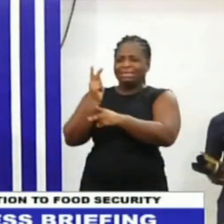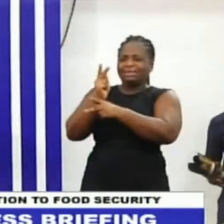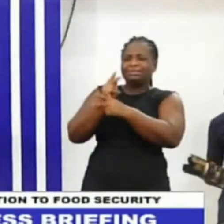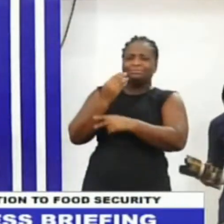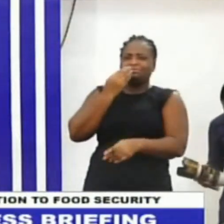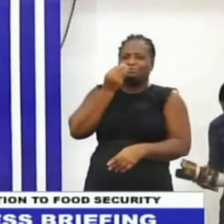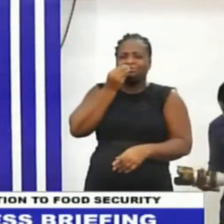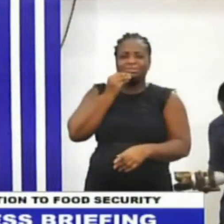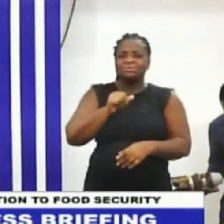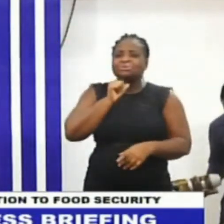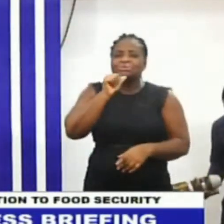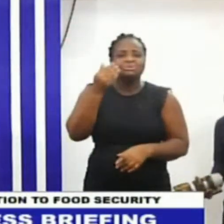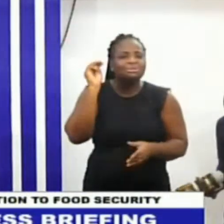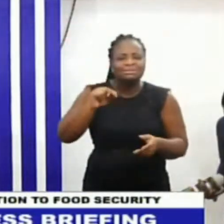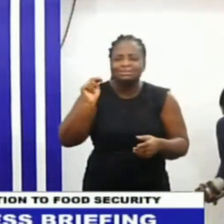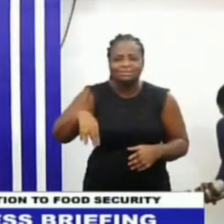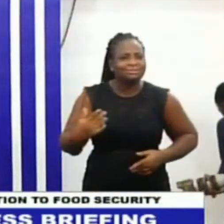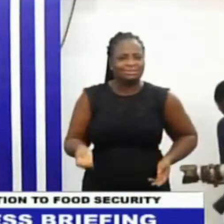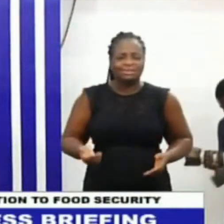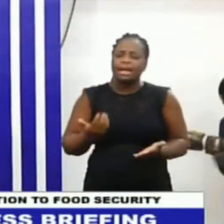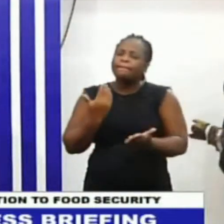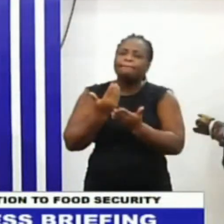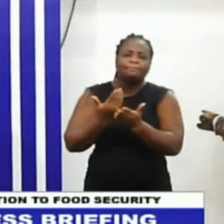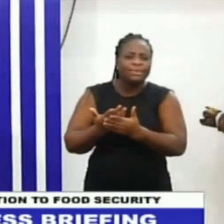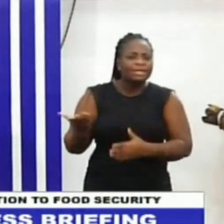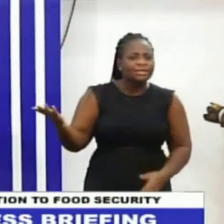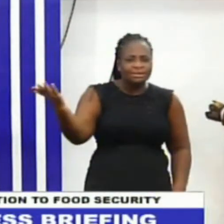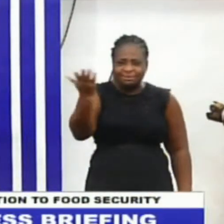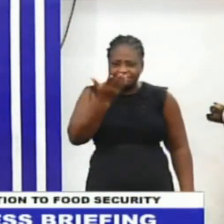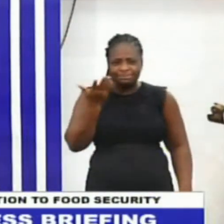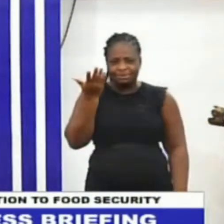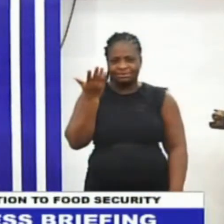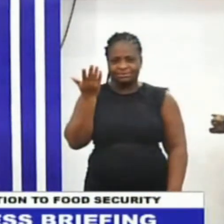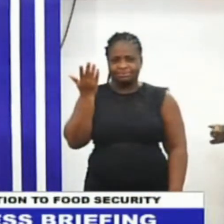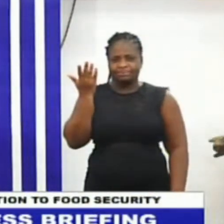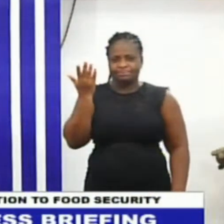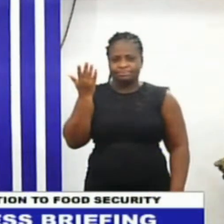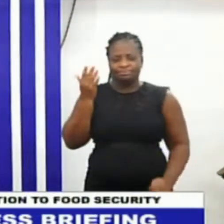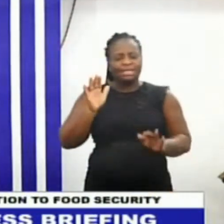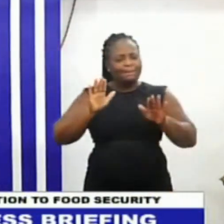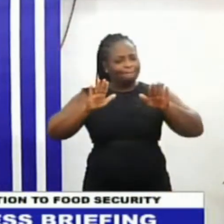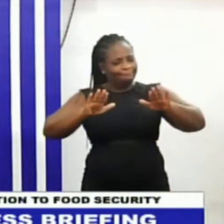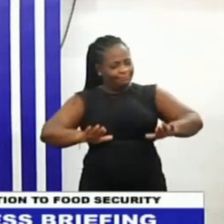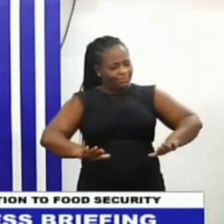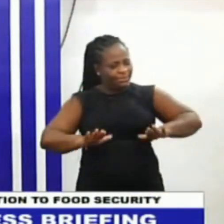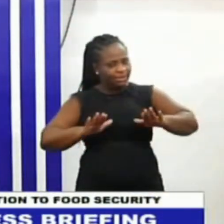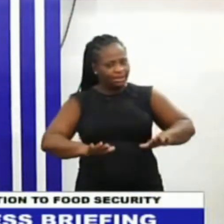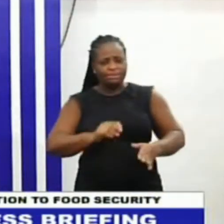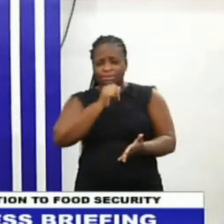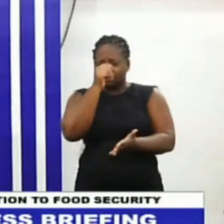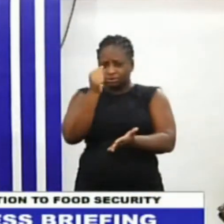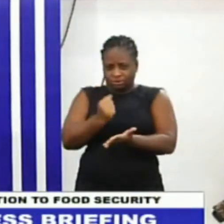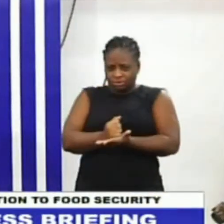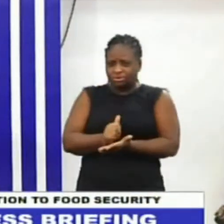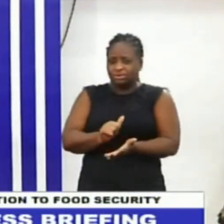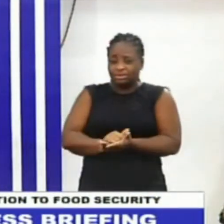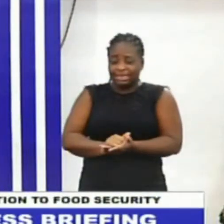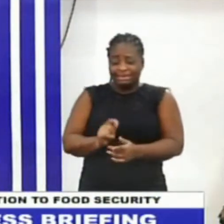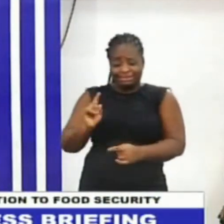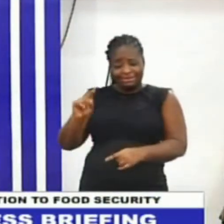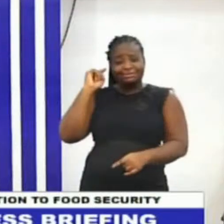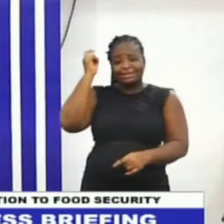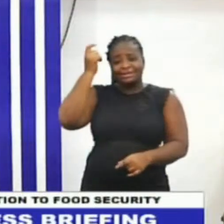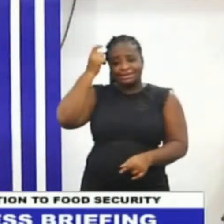need. And I'm appealing to everybody to be calm and to be assured that this government